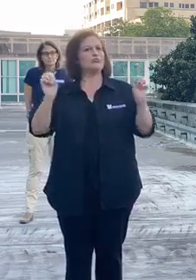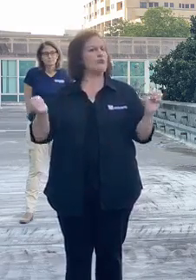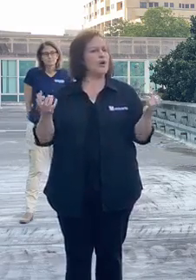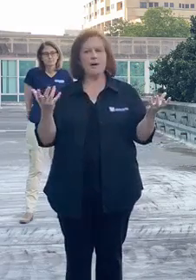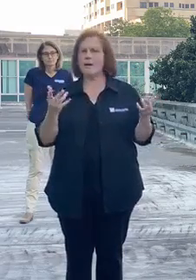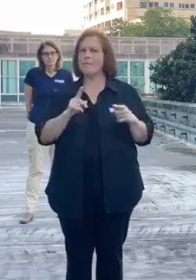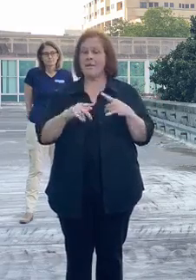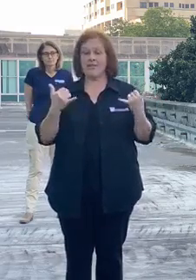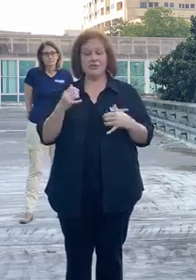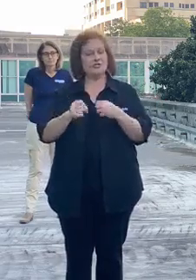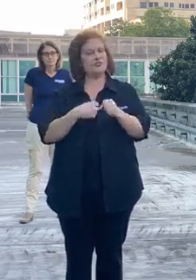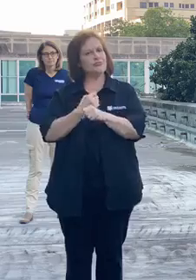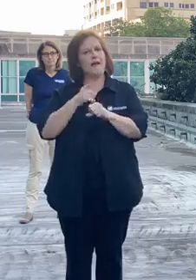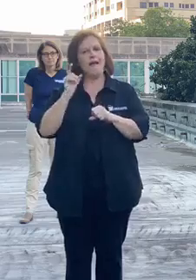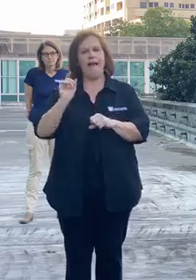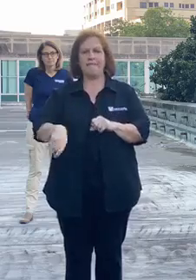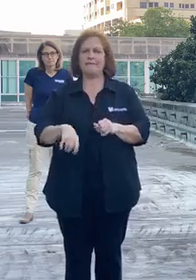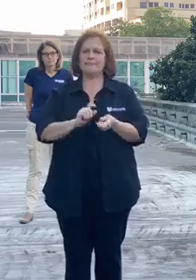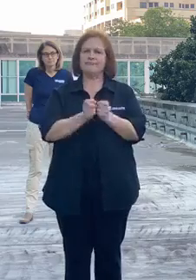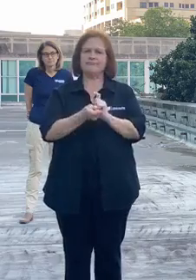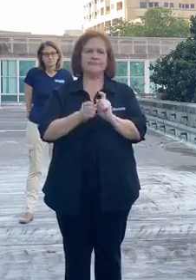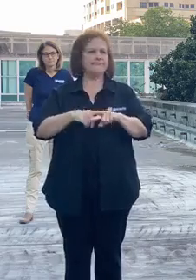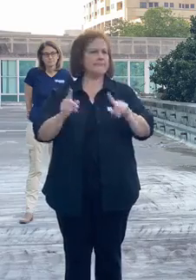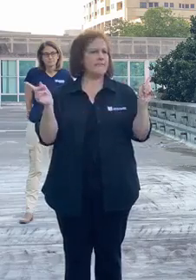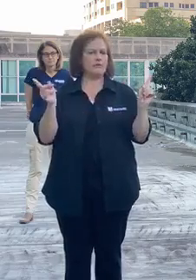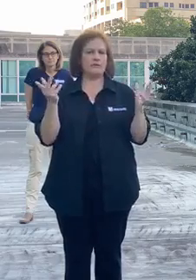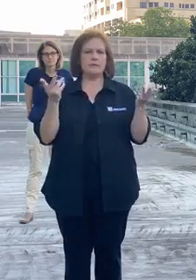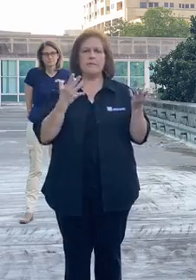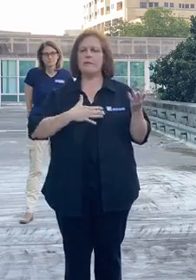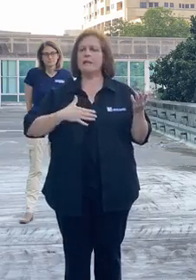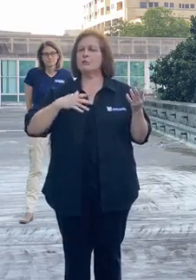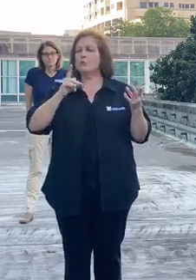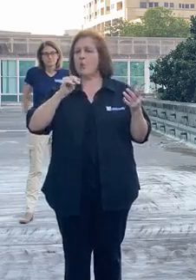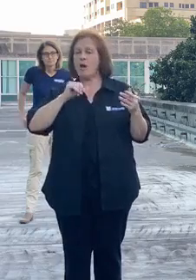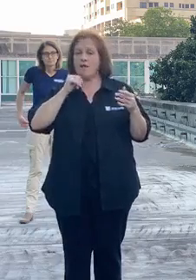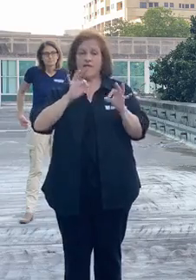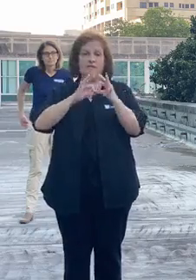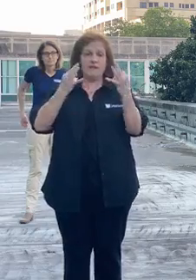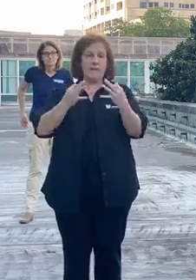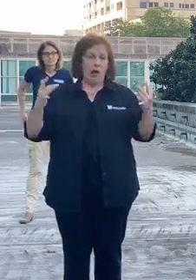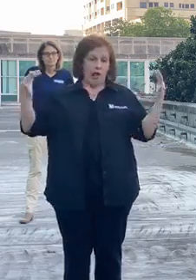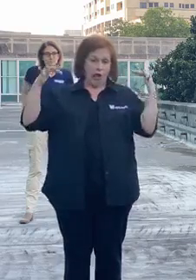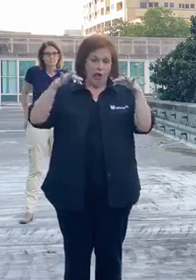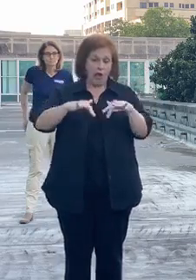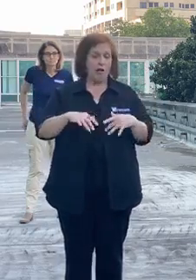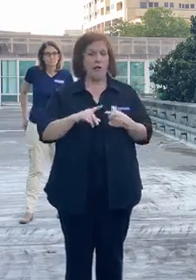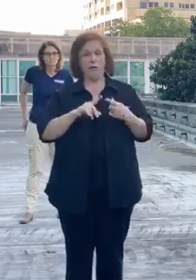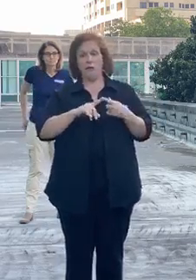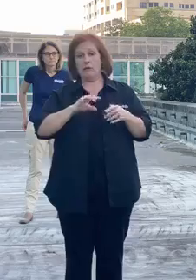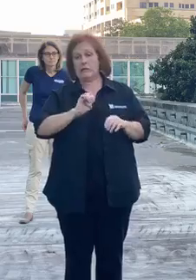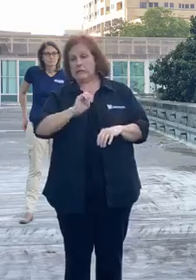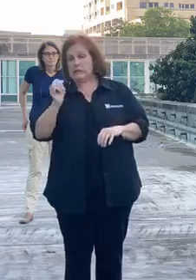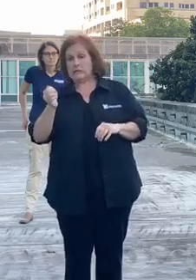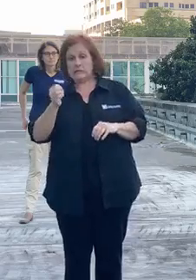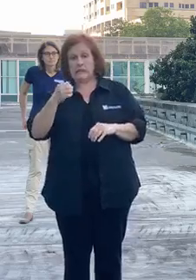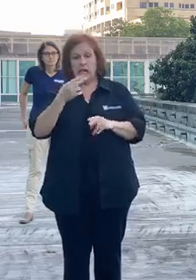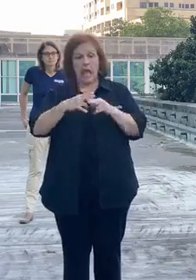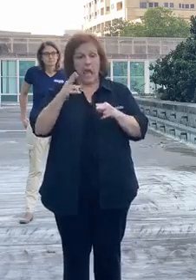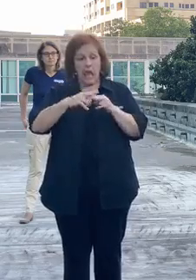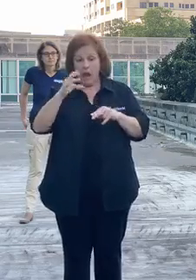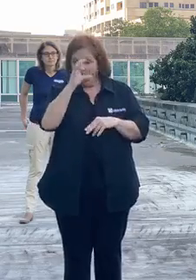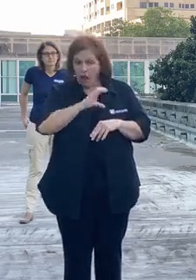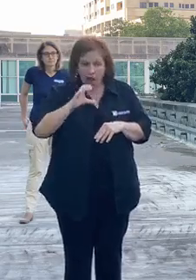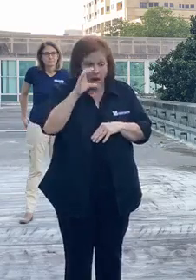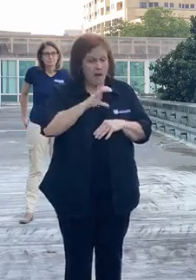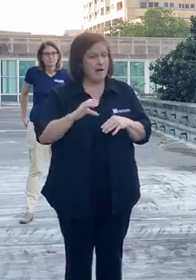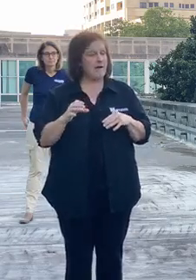has to be different this year. Please do not host family gatherings, picnics, or Easter egg hunts. It's just too dangerous to